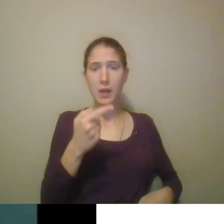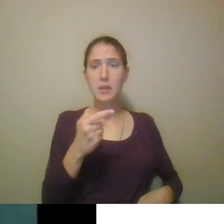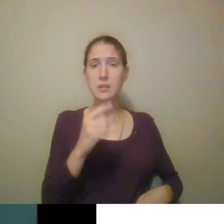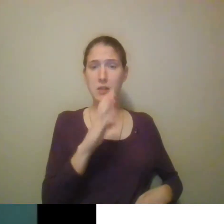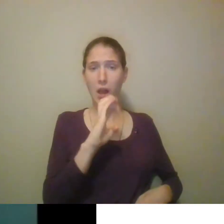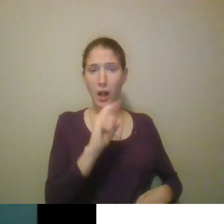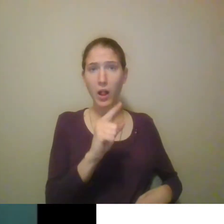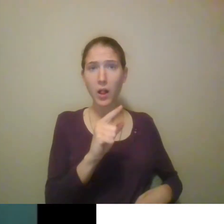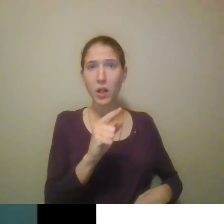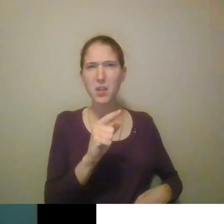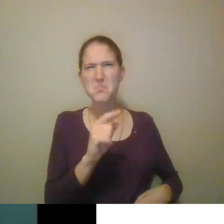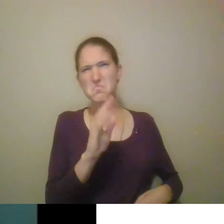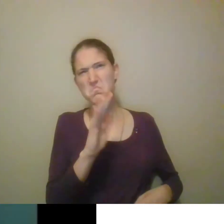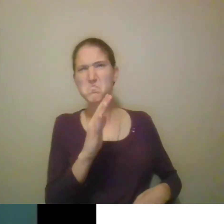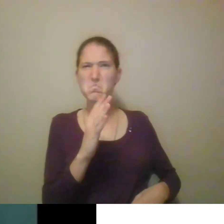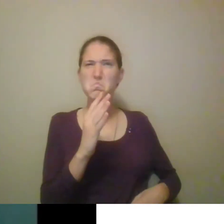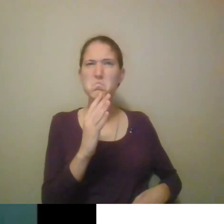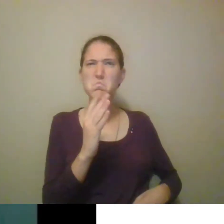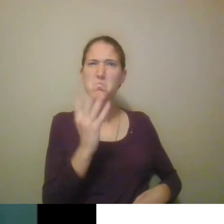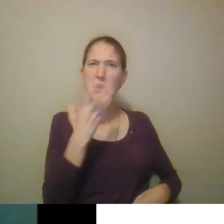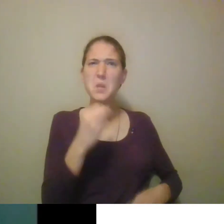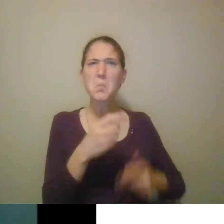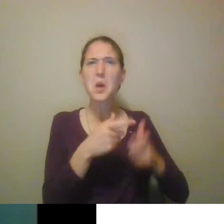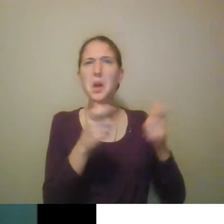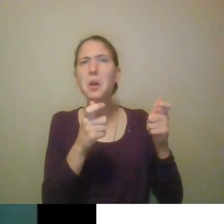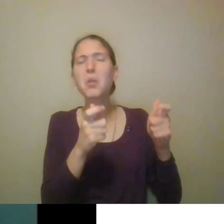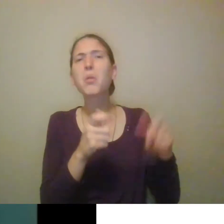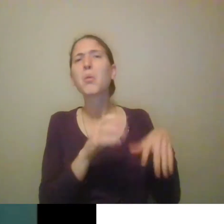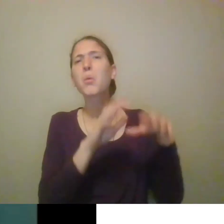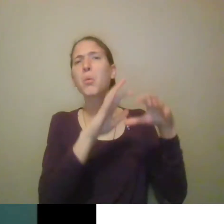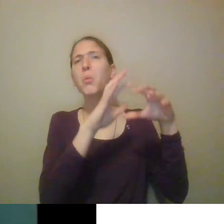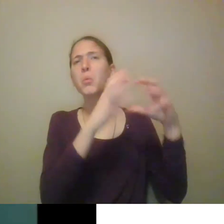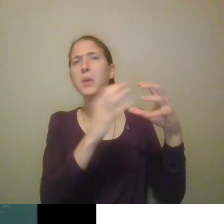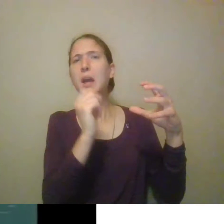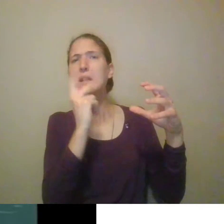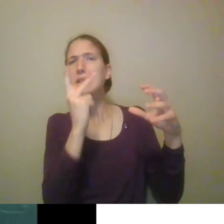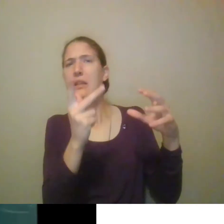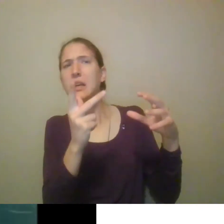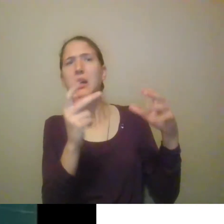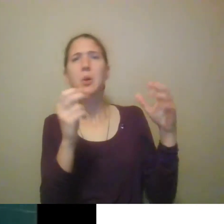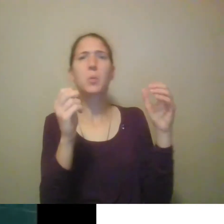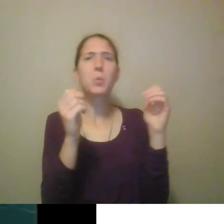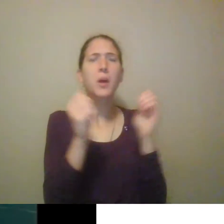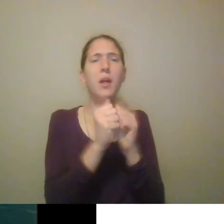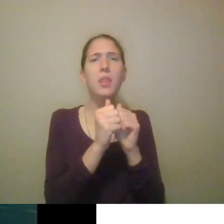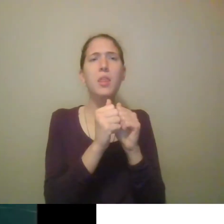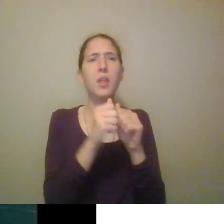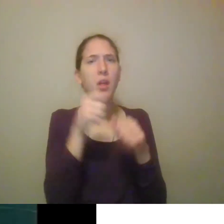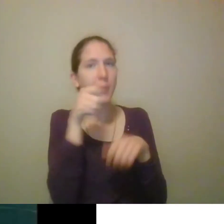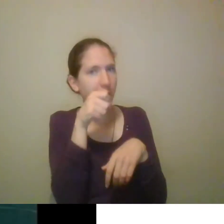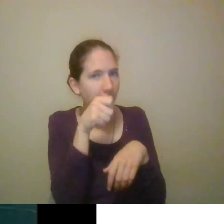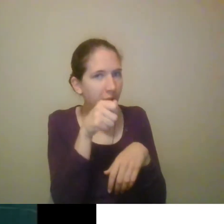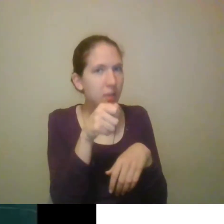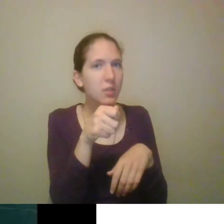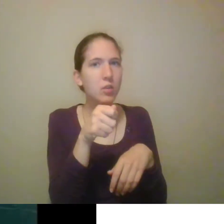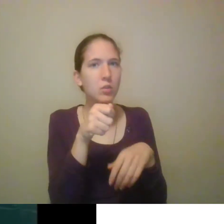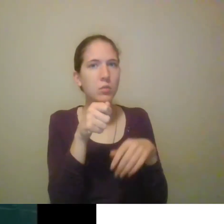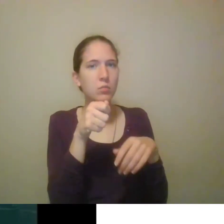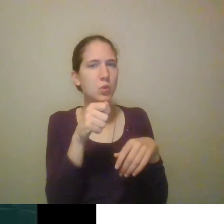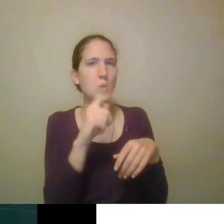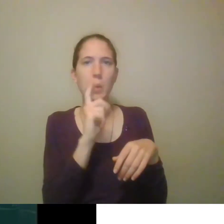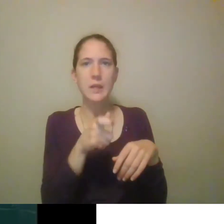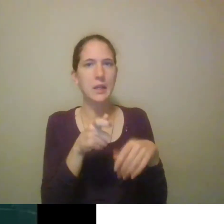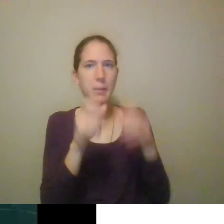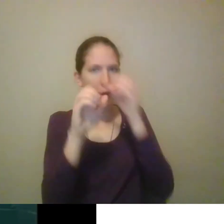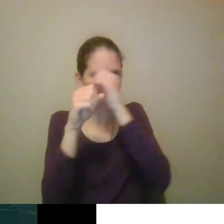egg cell is pretty big. You can see a human egg cell with a regular magnifying lens, not even a microscope. All right? And then we say, well,